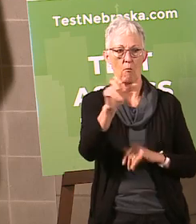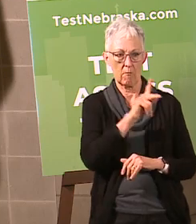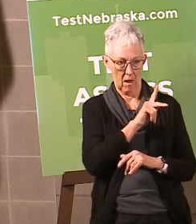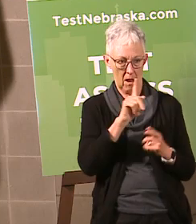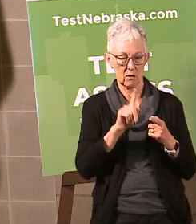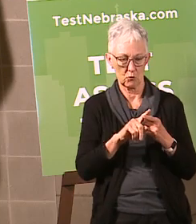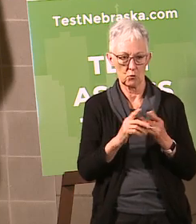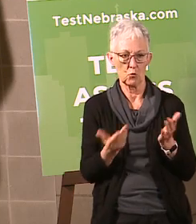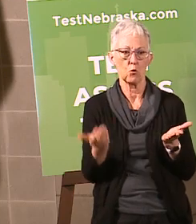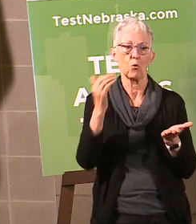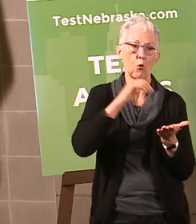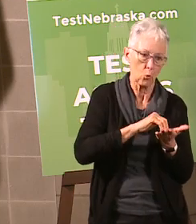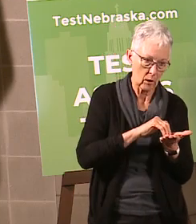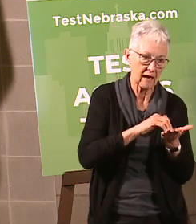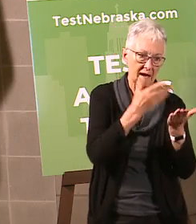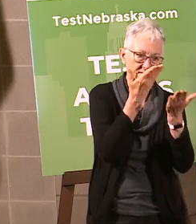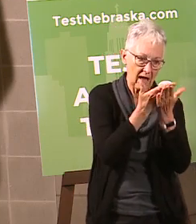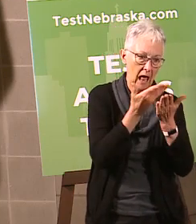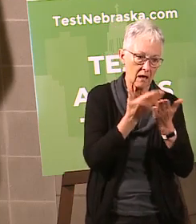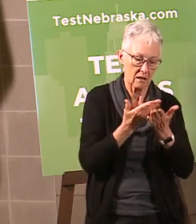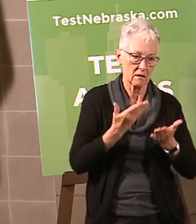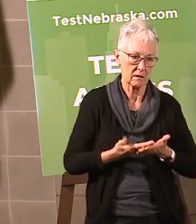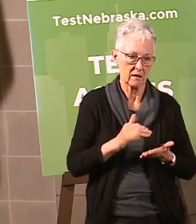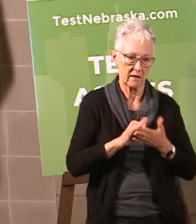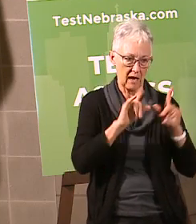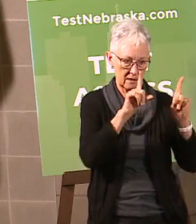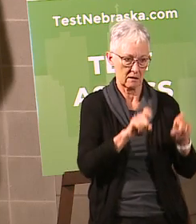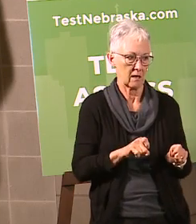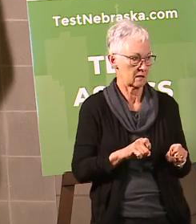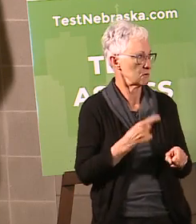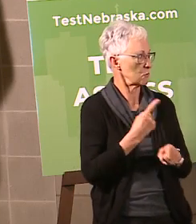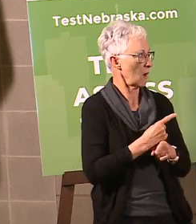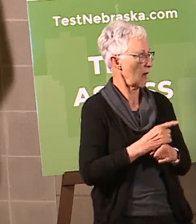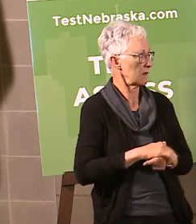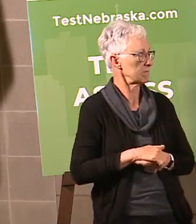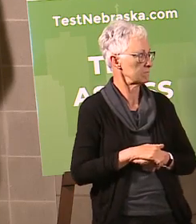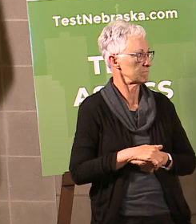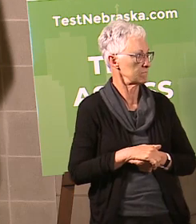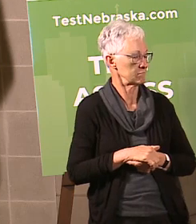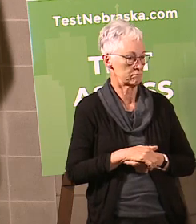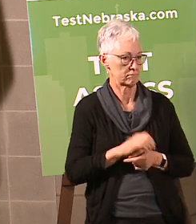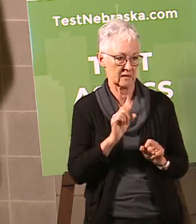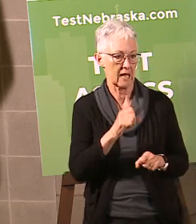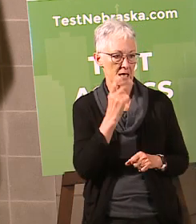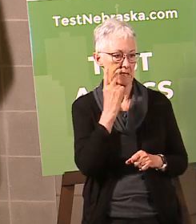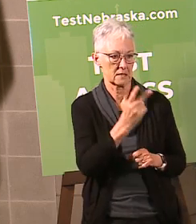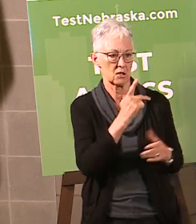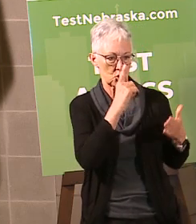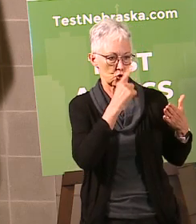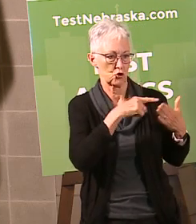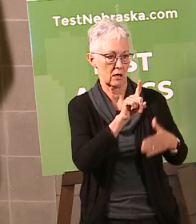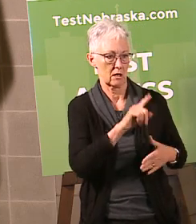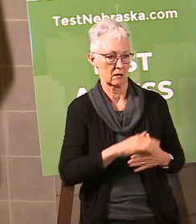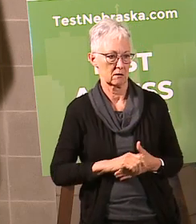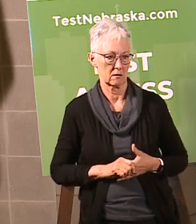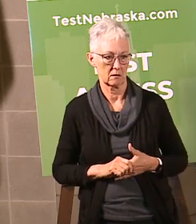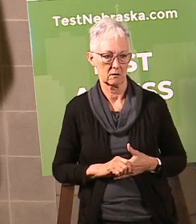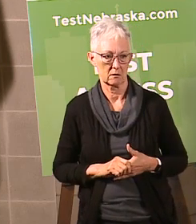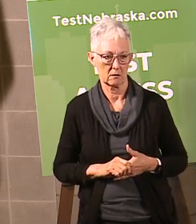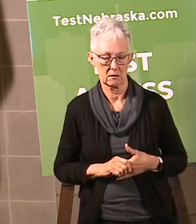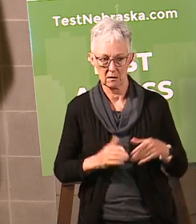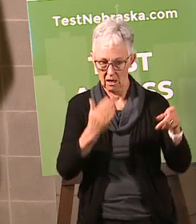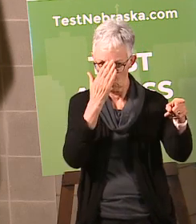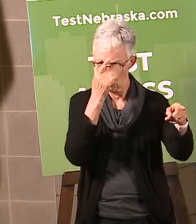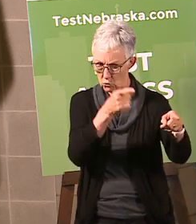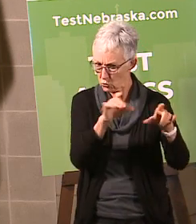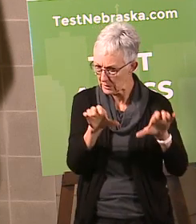revalidating. But I know that they're planning on doing it. We can go back and check to see how far they are in that process. Because I know they did that when you started. Yeah.